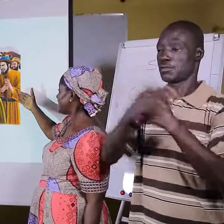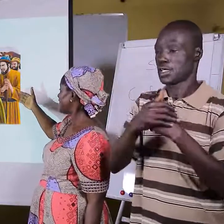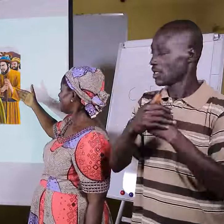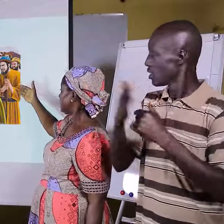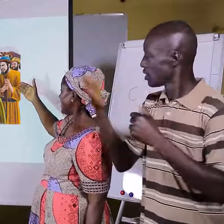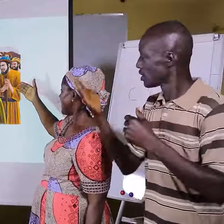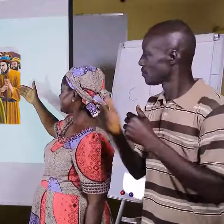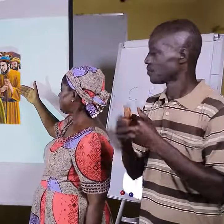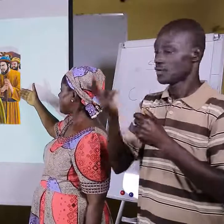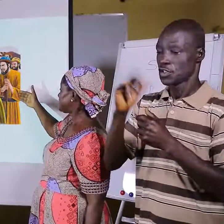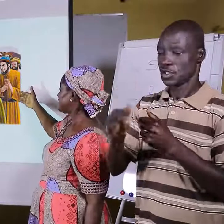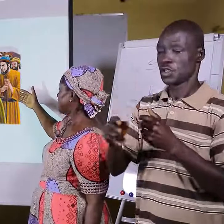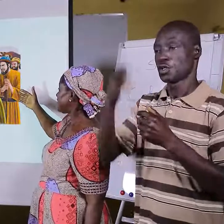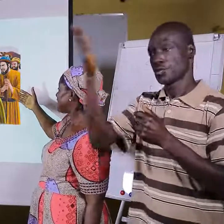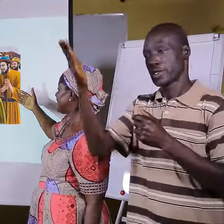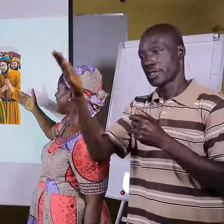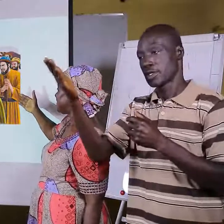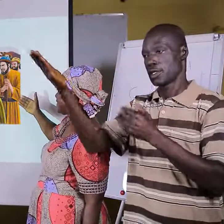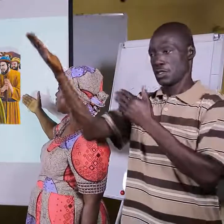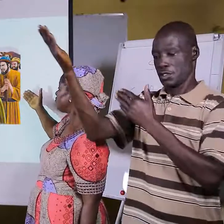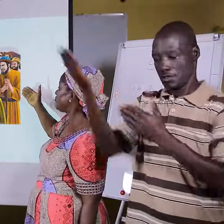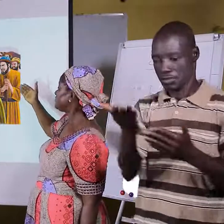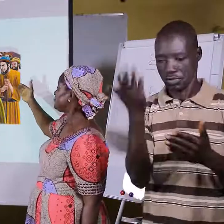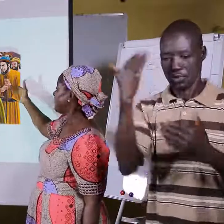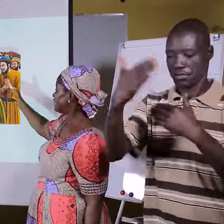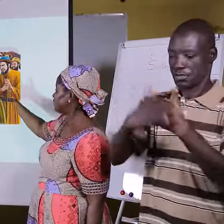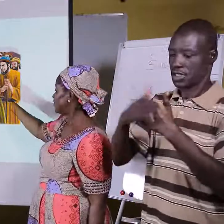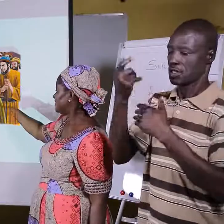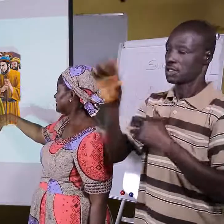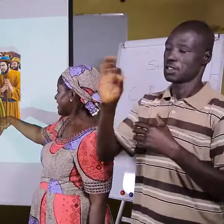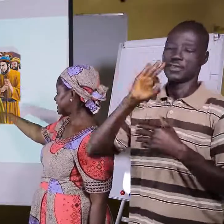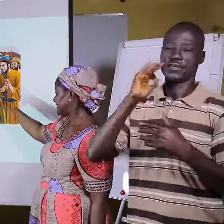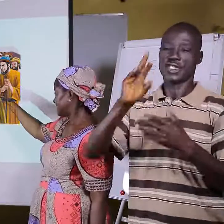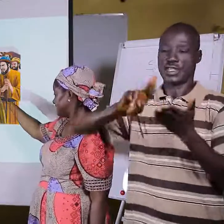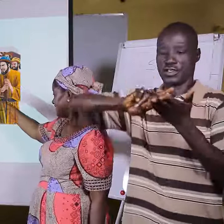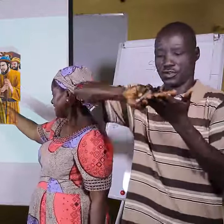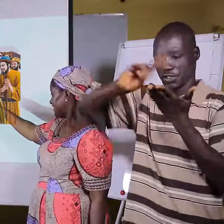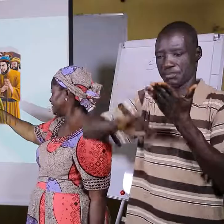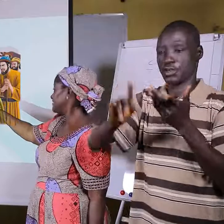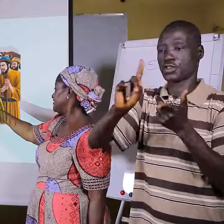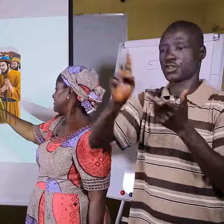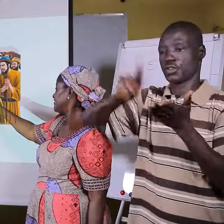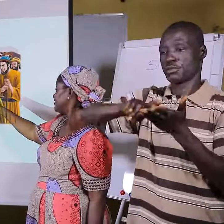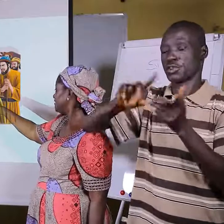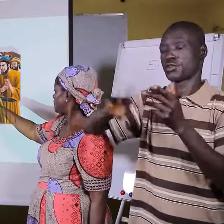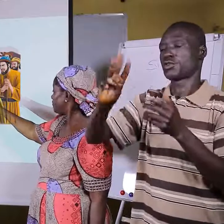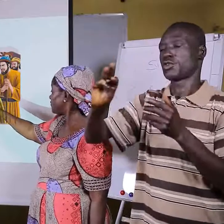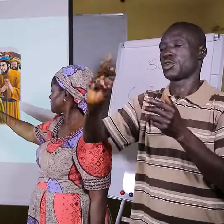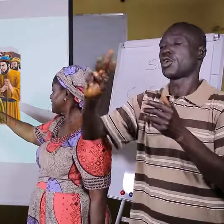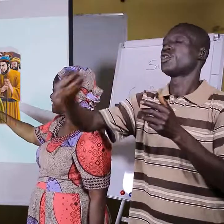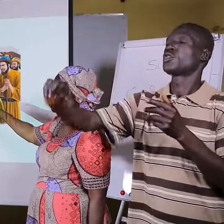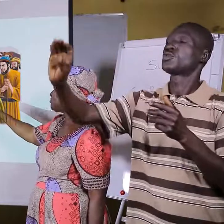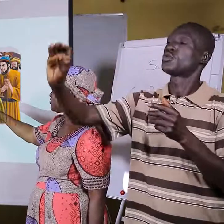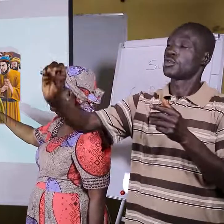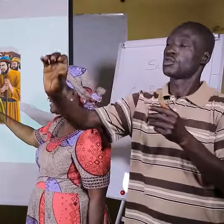went as spies to the land of Canaan, reporting back to Moses that these